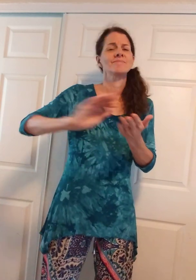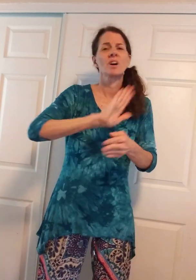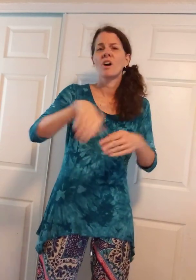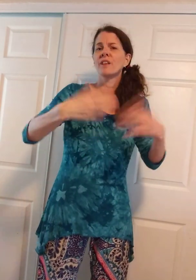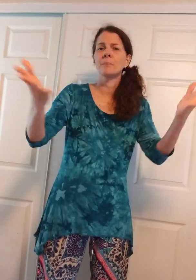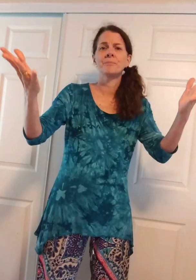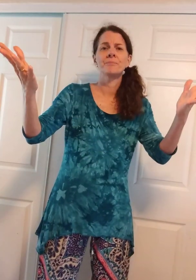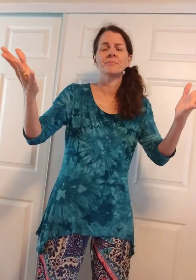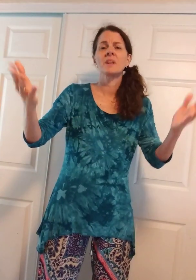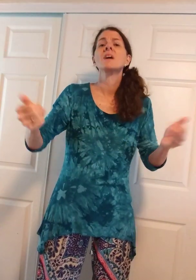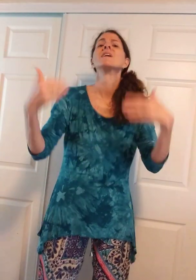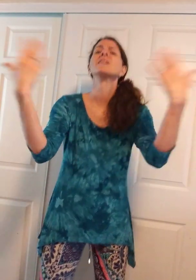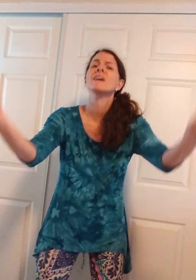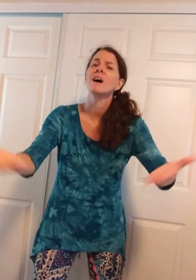Oh to the altar.